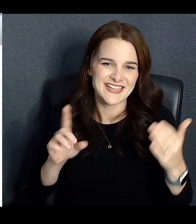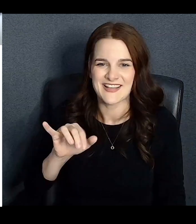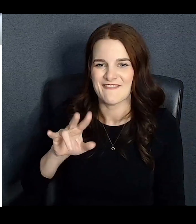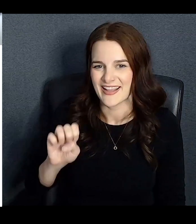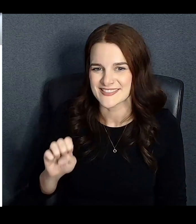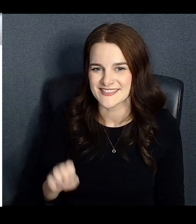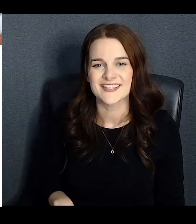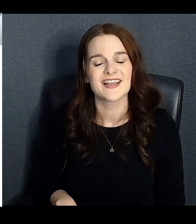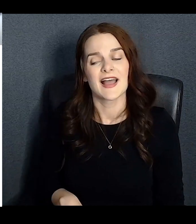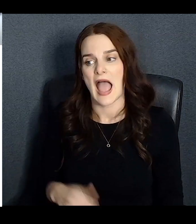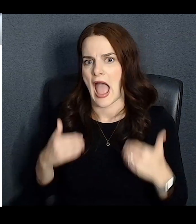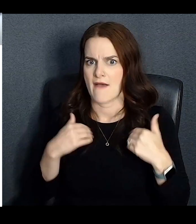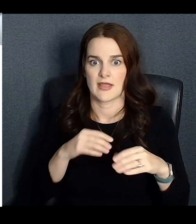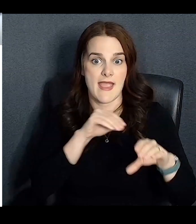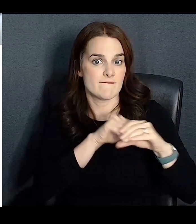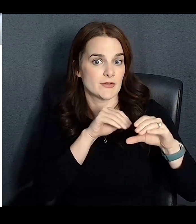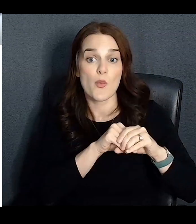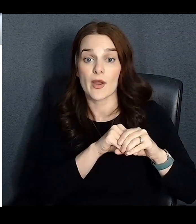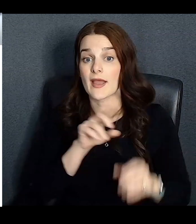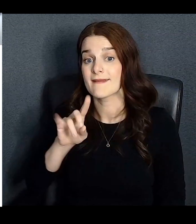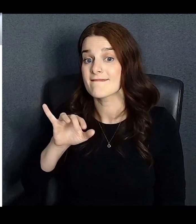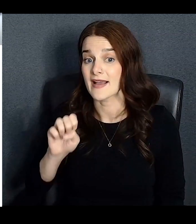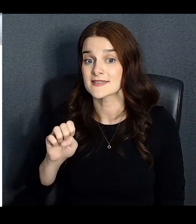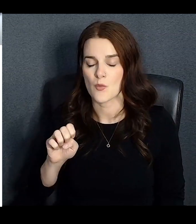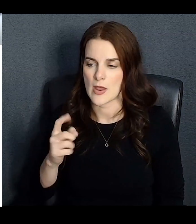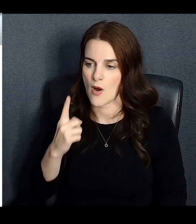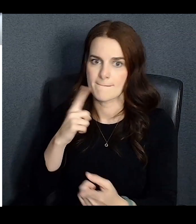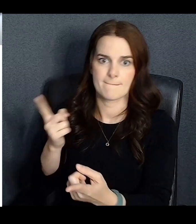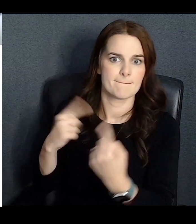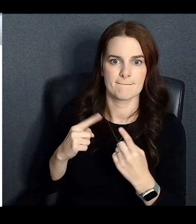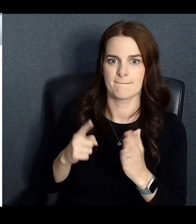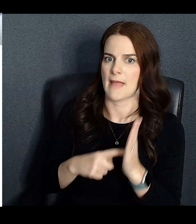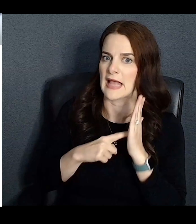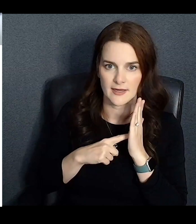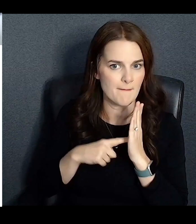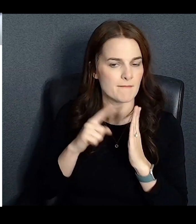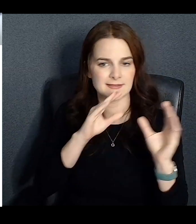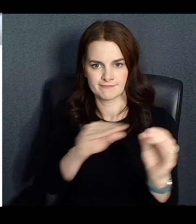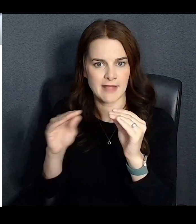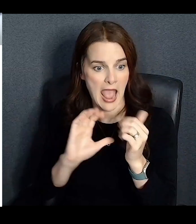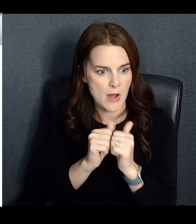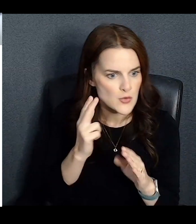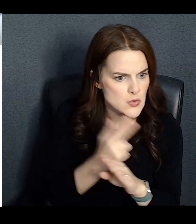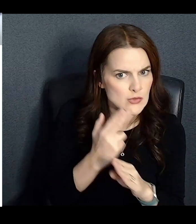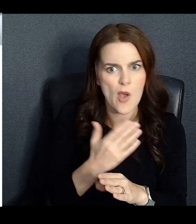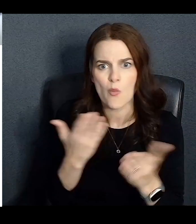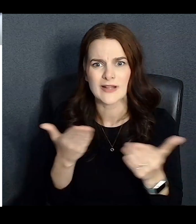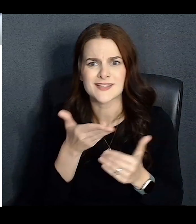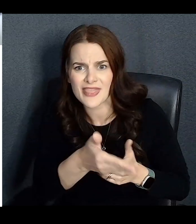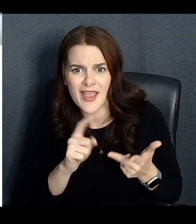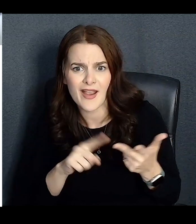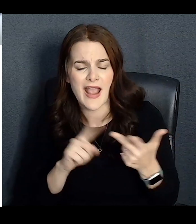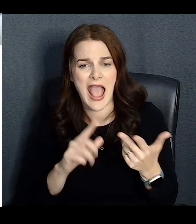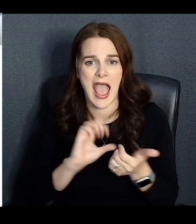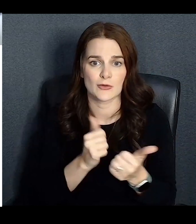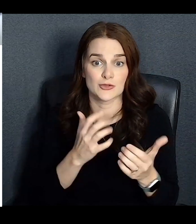devices. We all have an inventory of devices, and we are mandated to teach people about how to use them, what exists, how to acquire them.